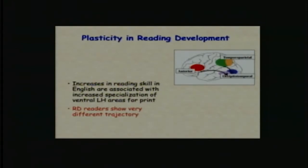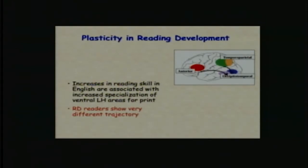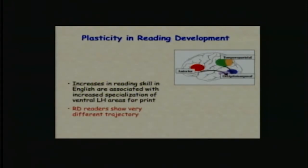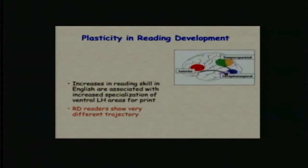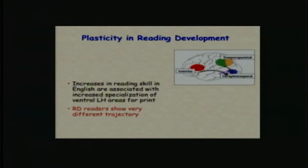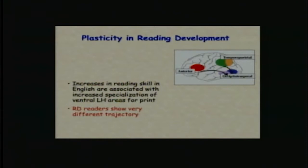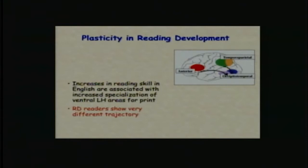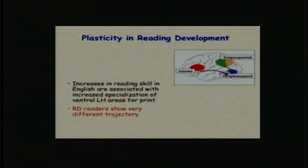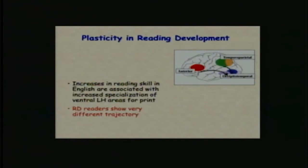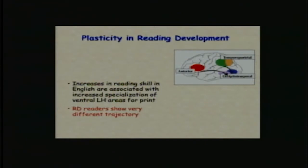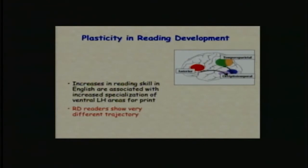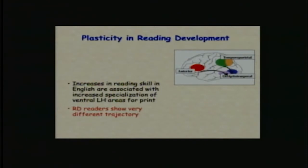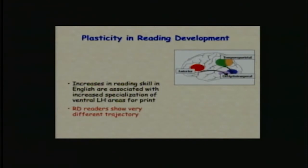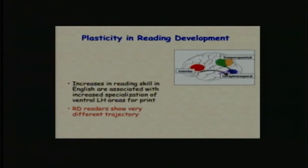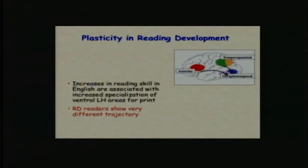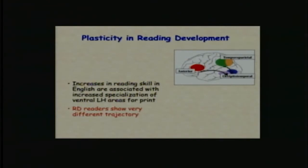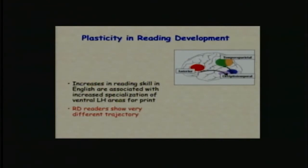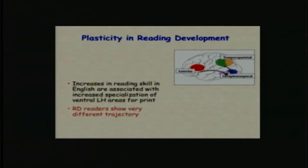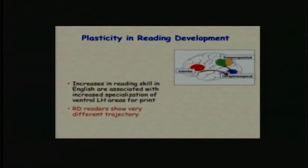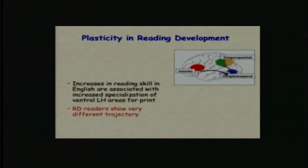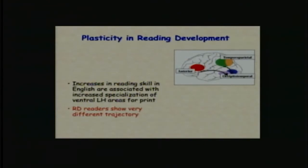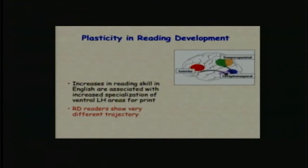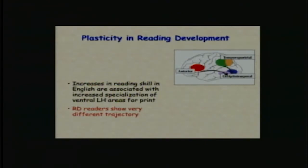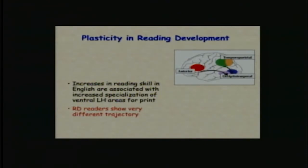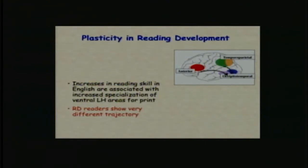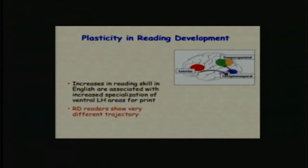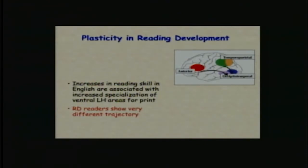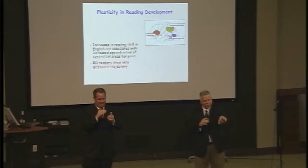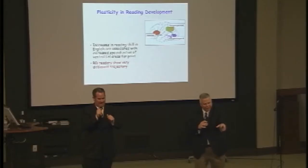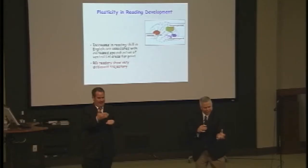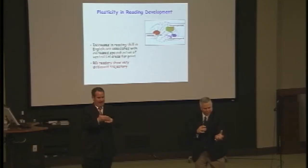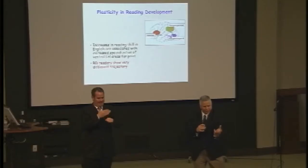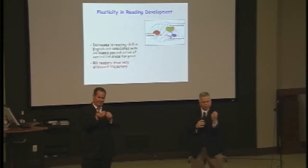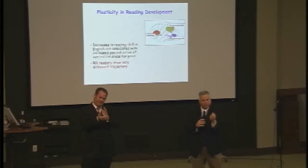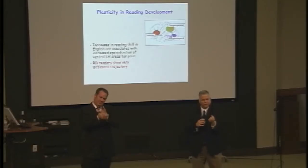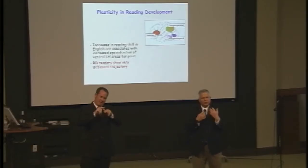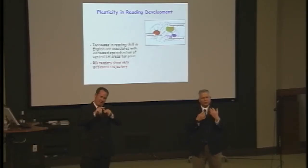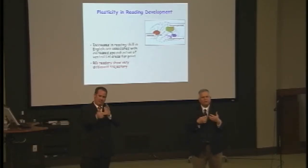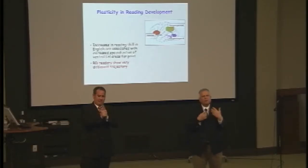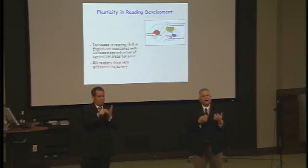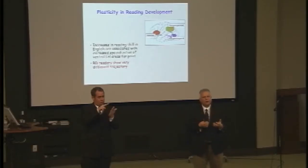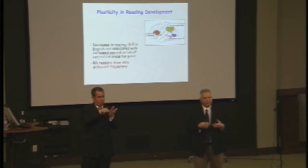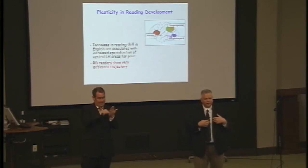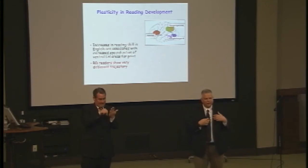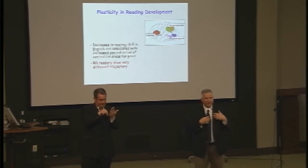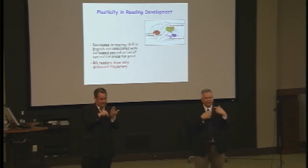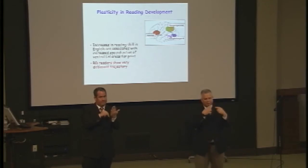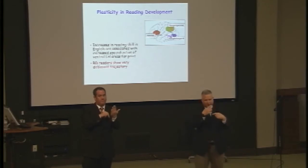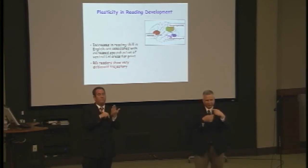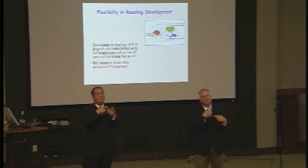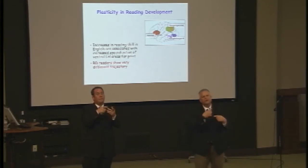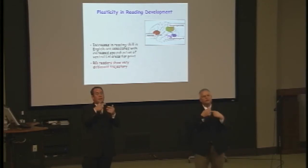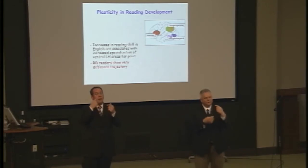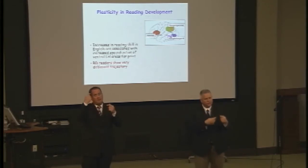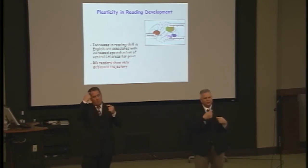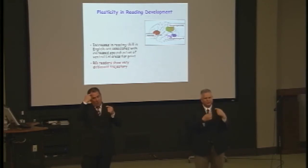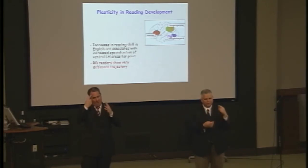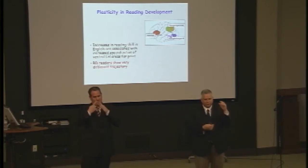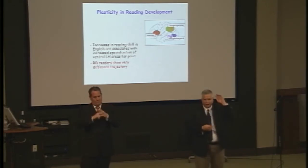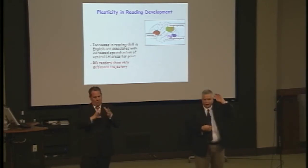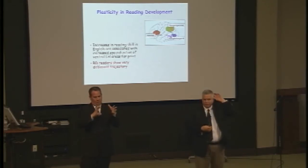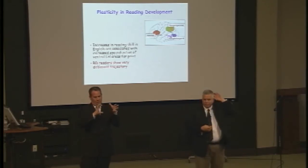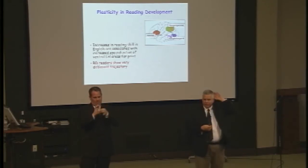the connections between orthography, morphology, and semantics, as all those things become apparent and get built into